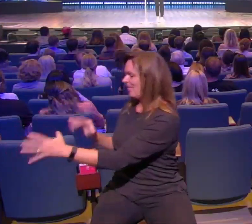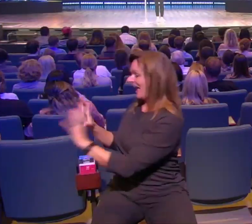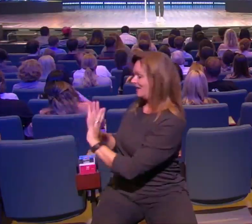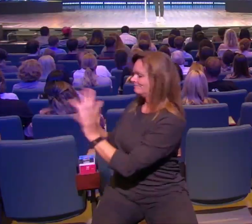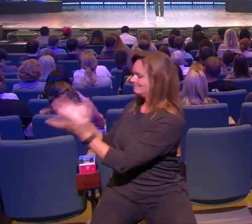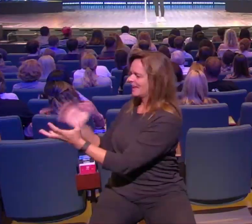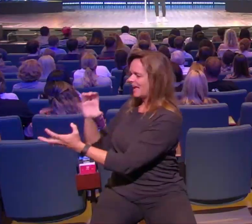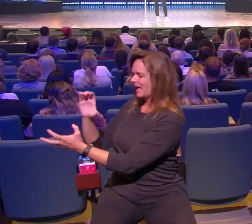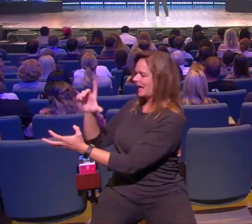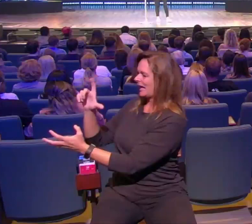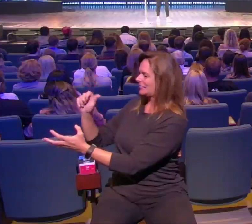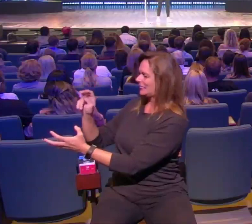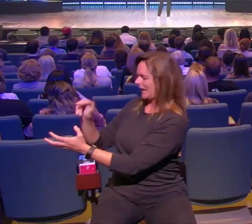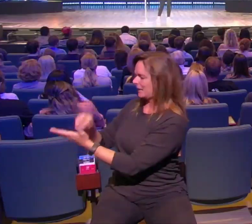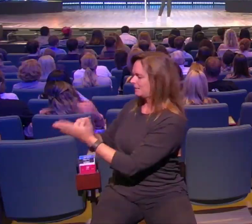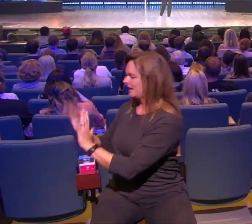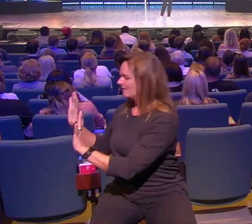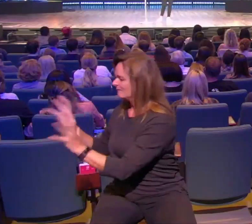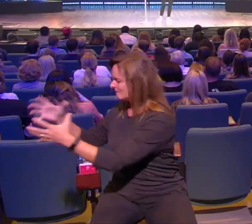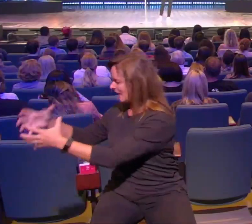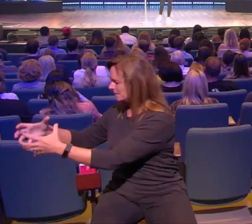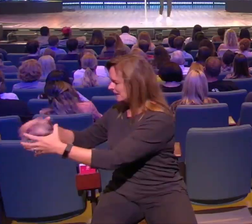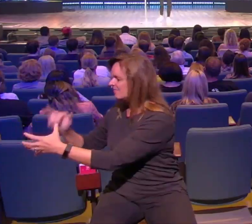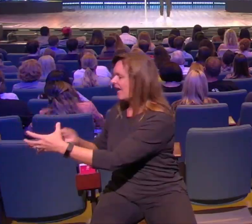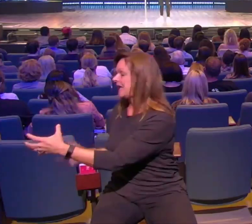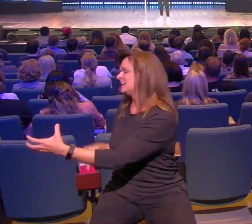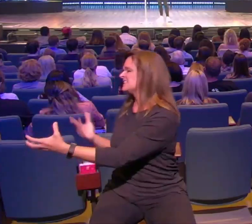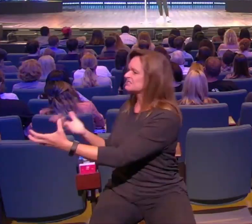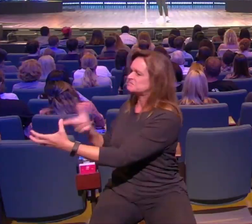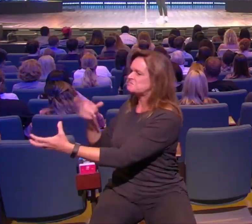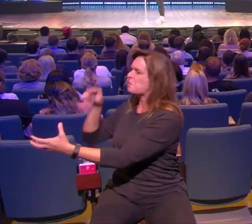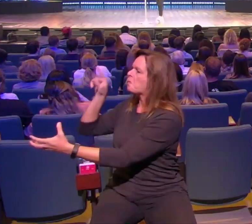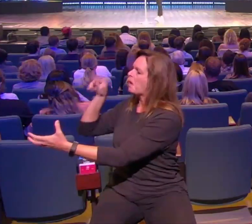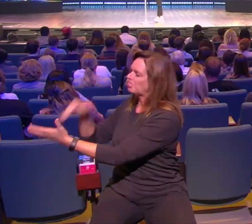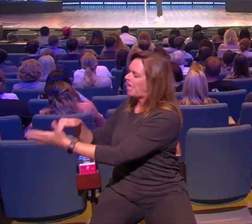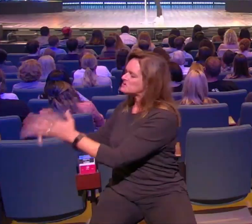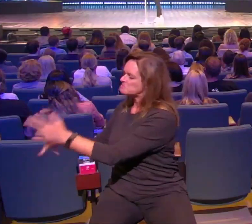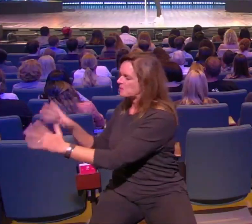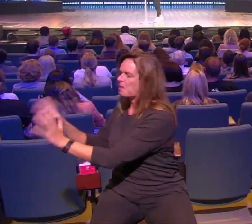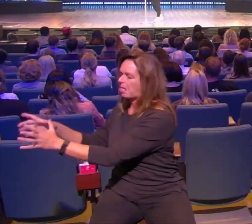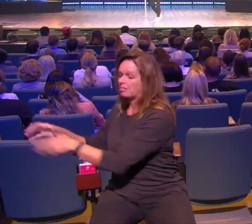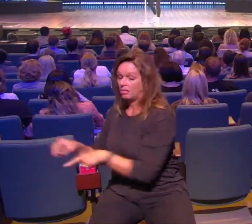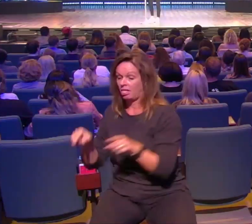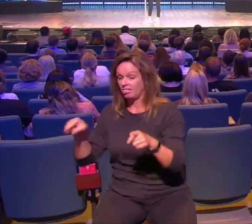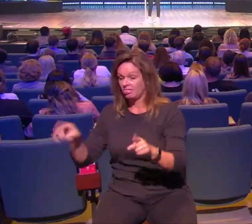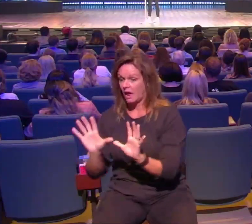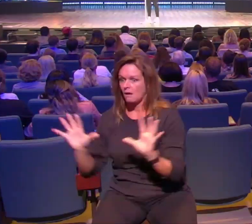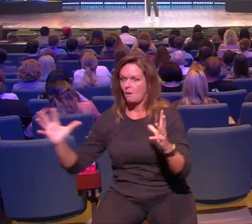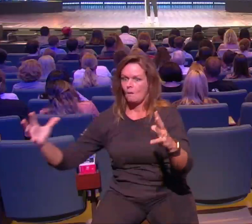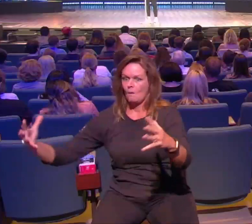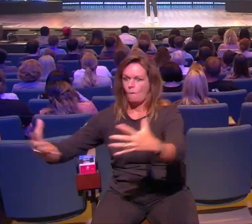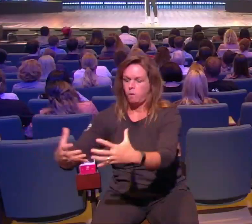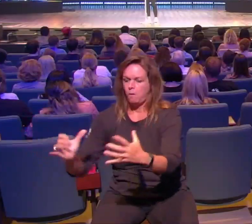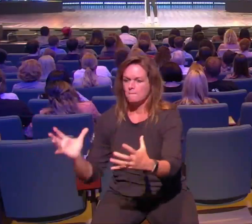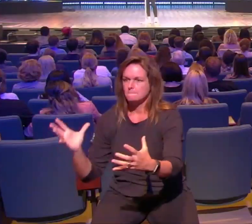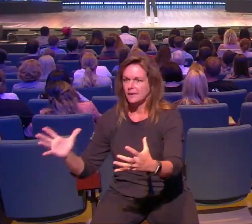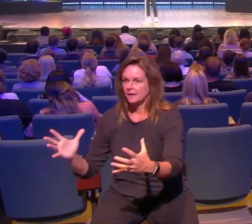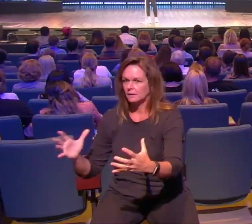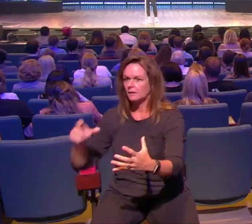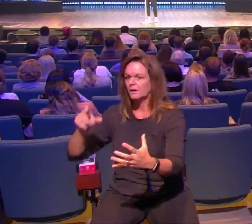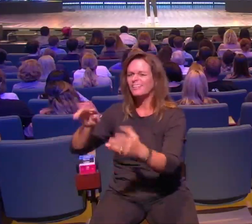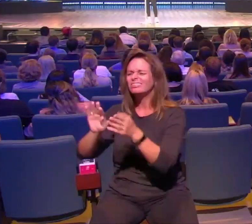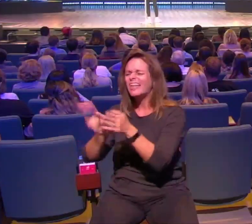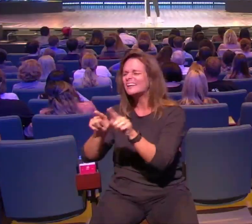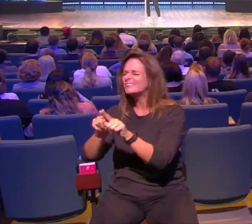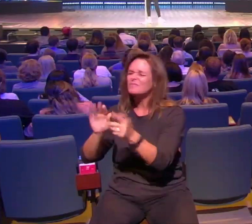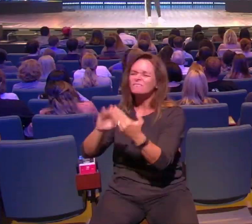it wasn't just about the land. It was about the fulfillment of God's promise. And I can't even imagine the anticipation